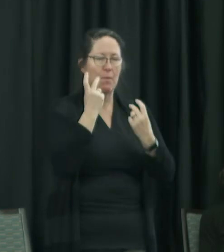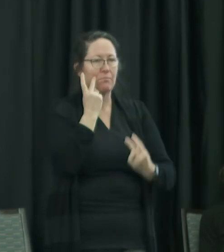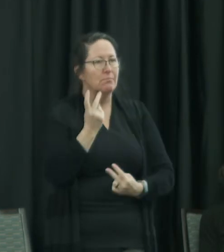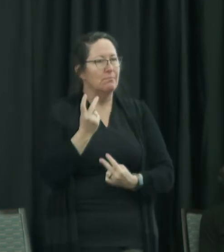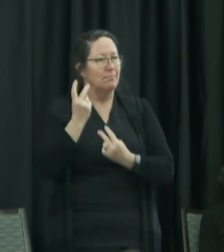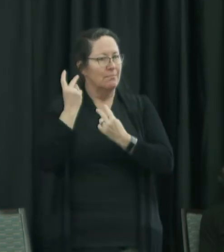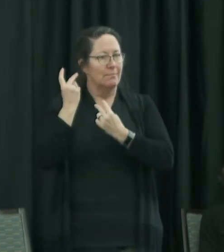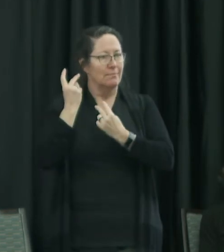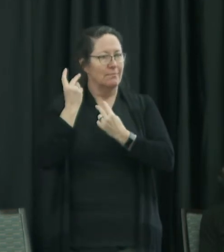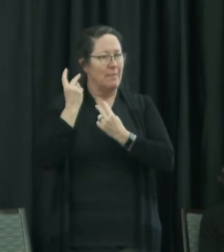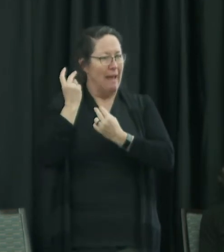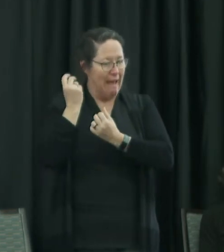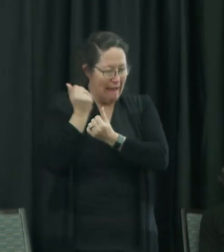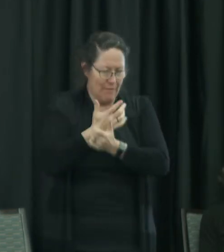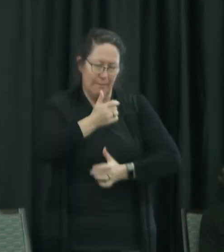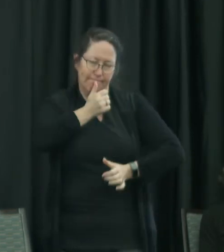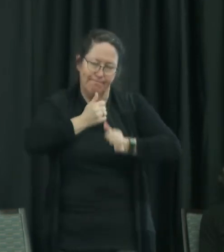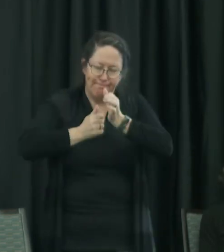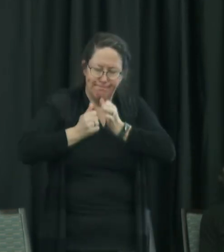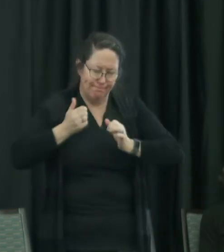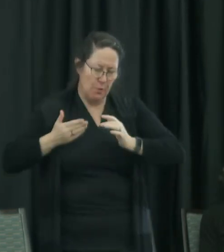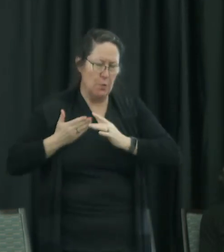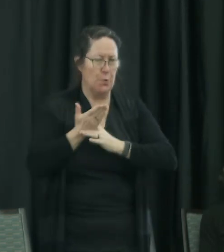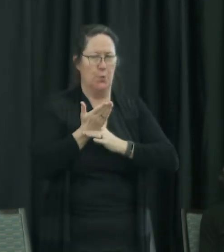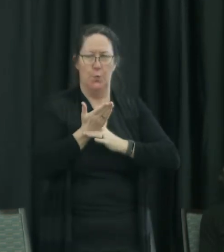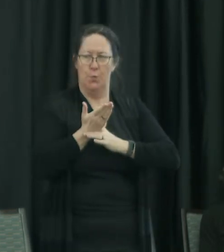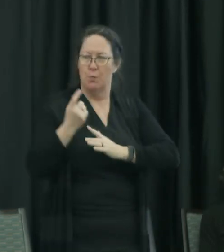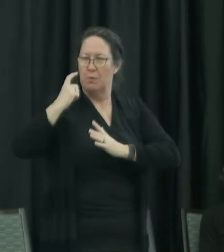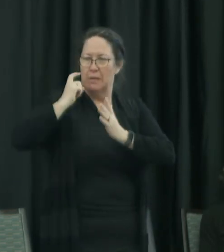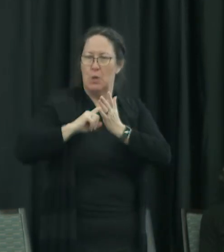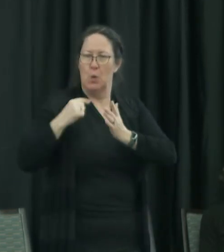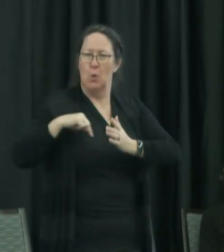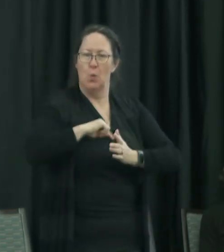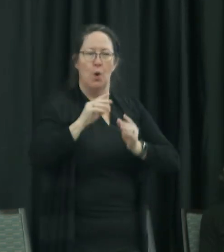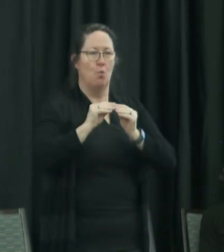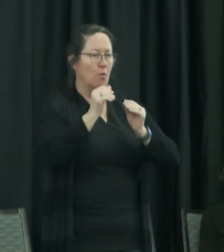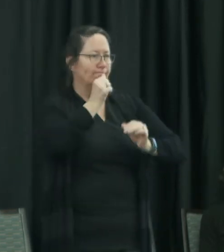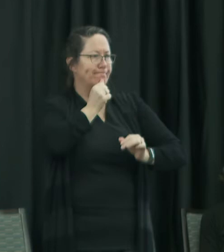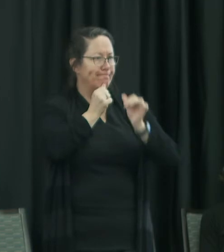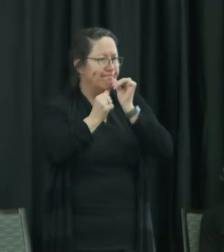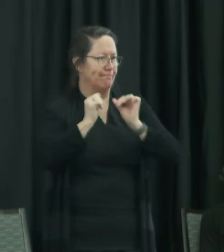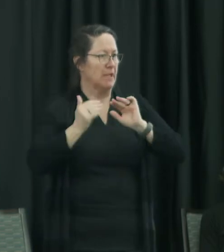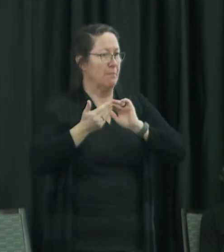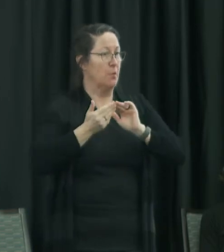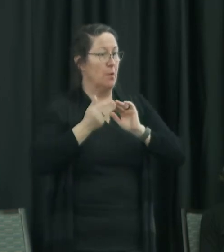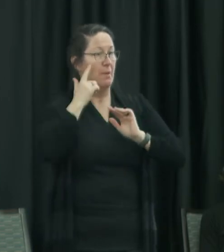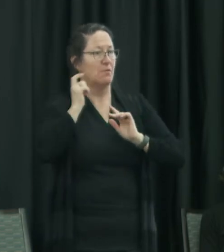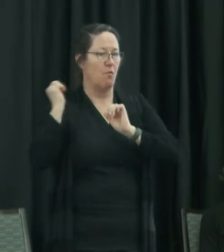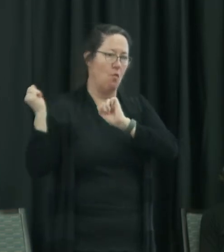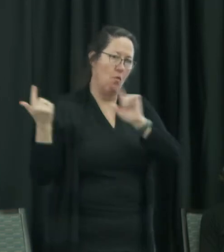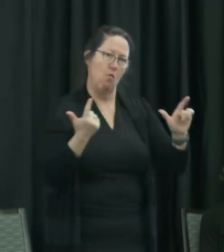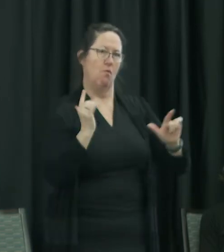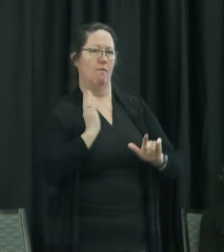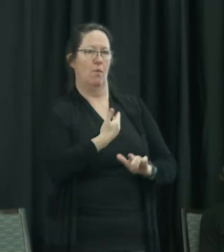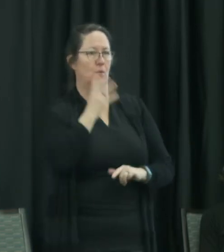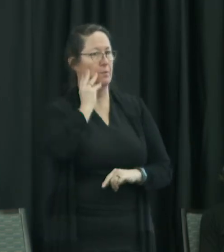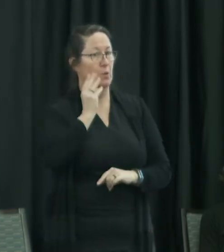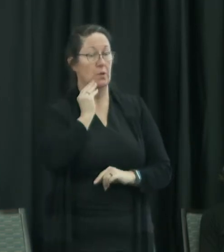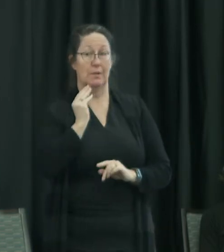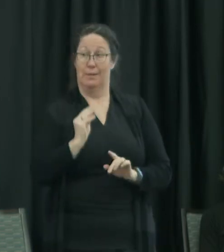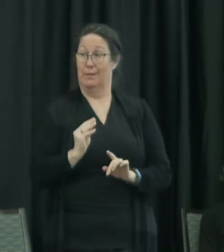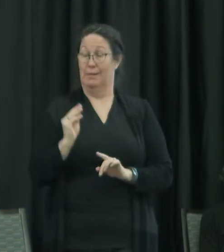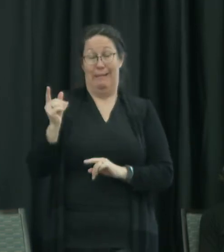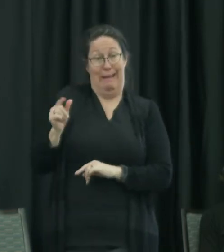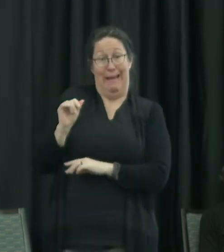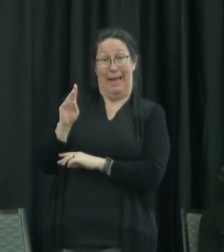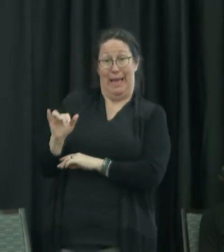reflect on what we have been through and realize that we are a more resilient community as a result. Like Amy